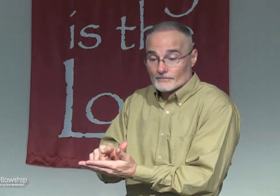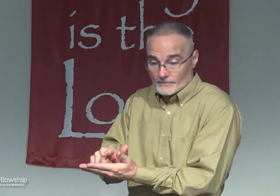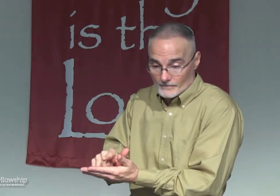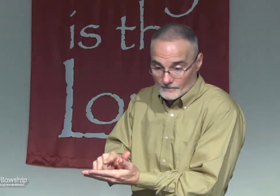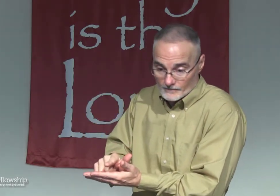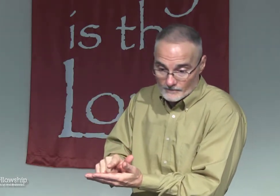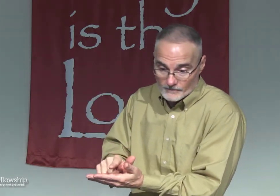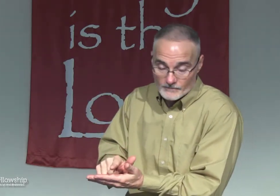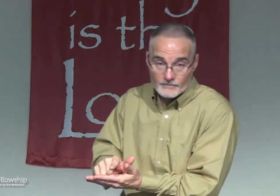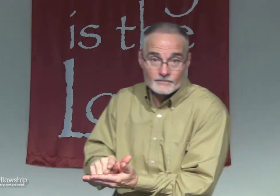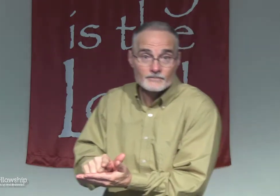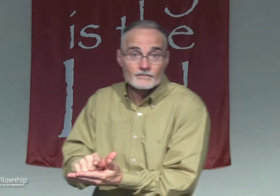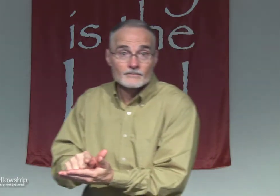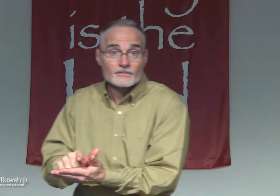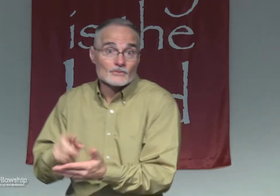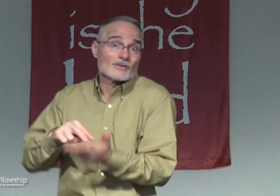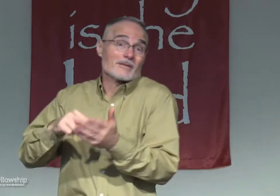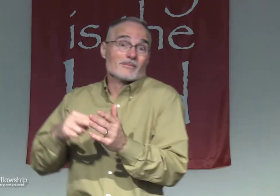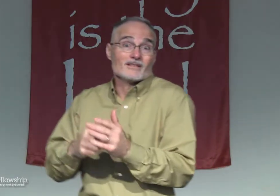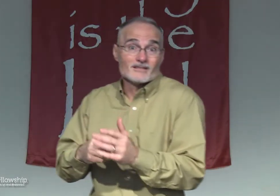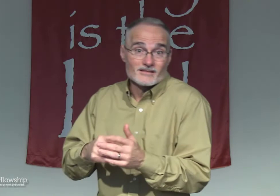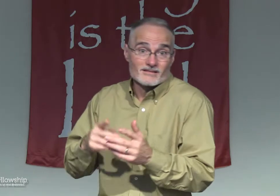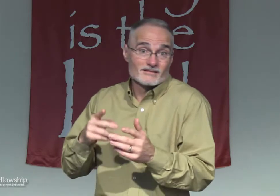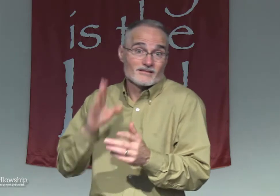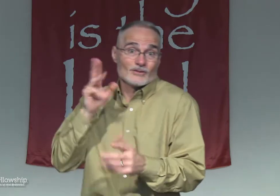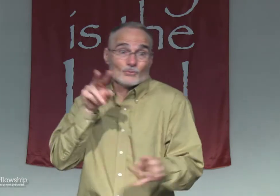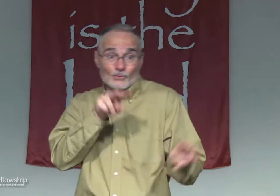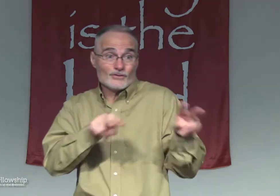And will compare it to His perfect law.